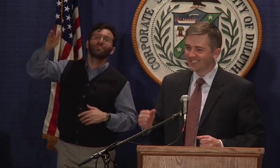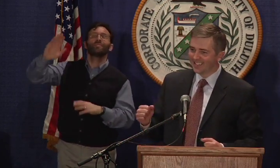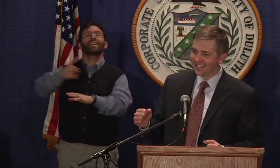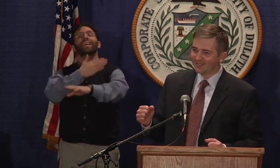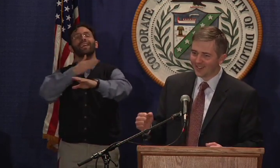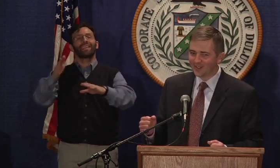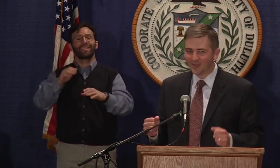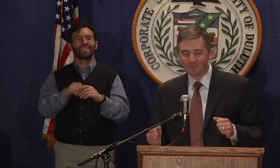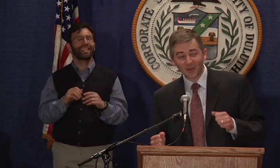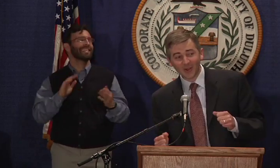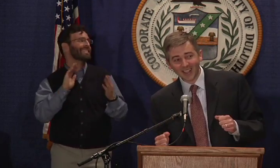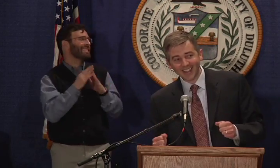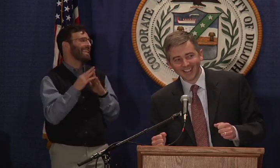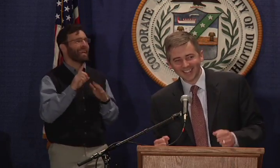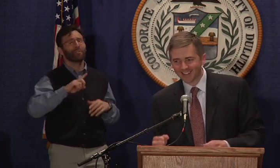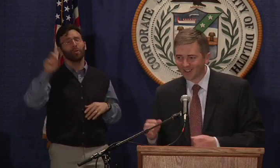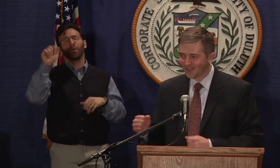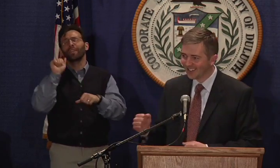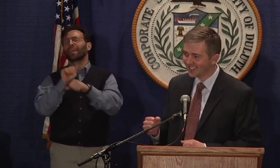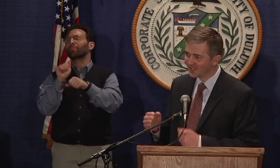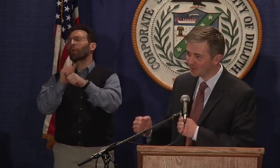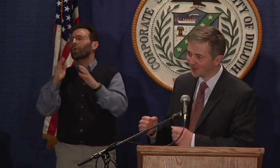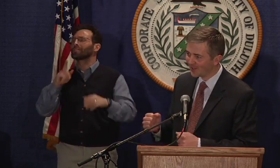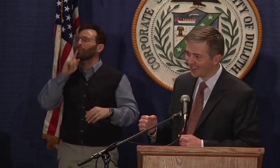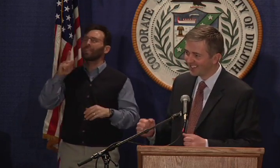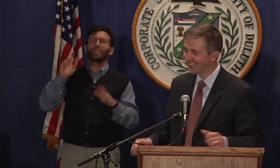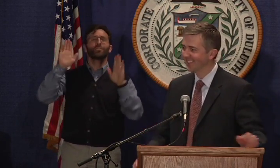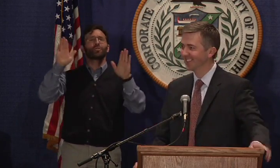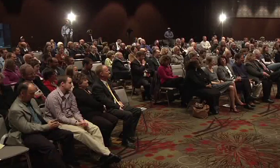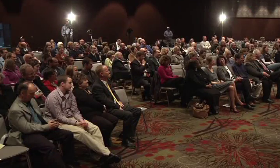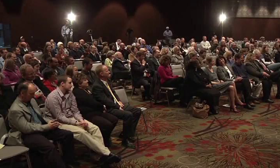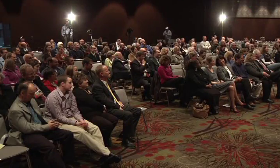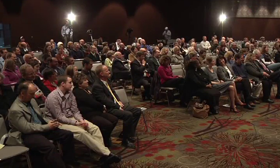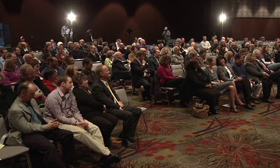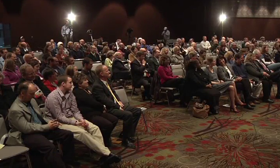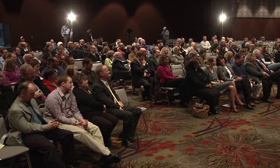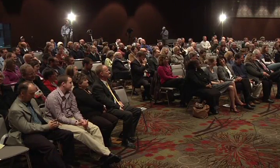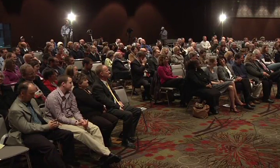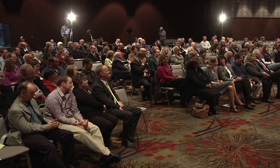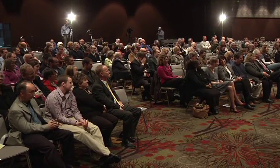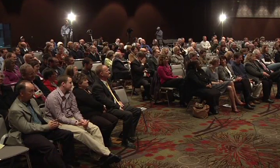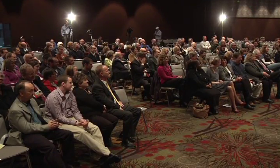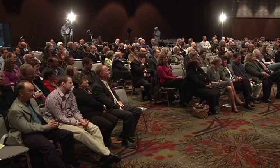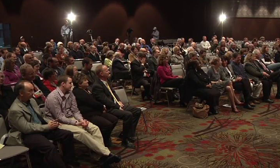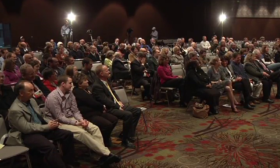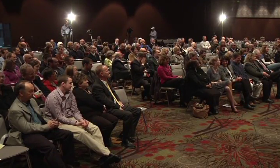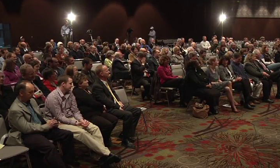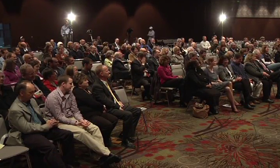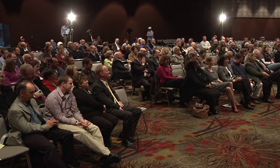like, City of Duluth employees are really super great. Something like that, yeah.